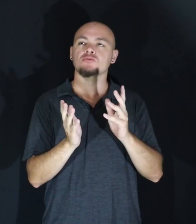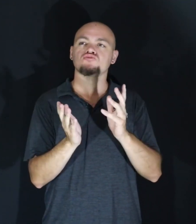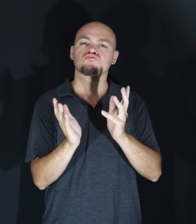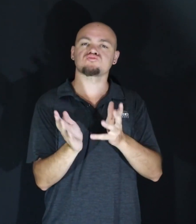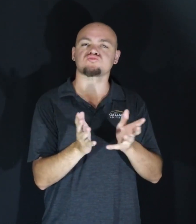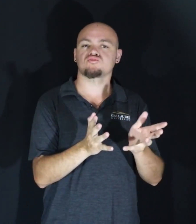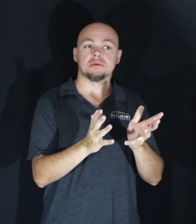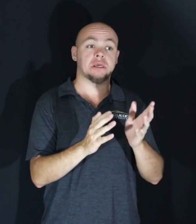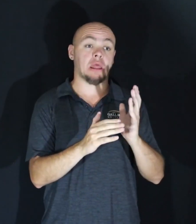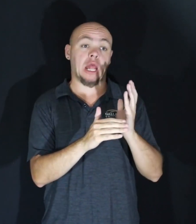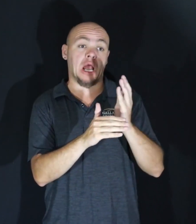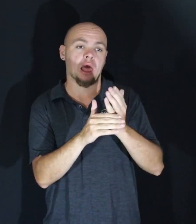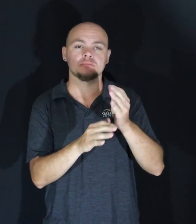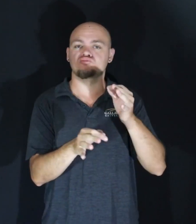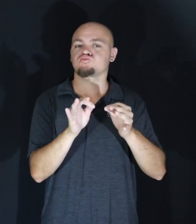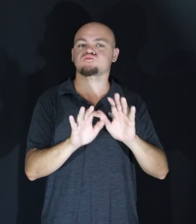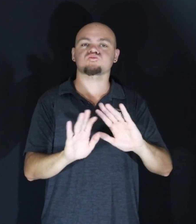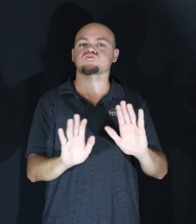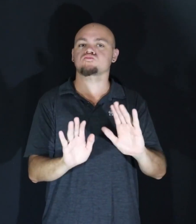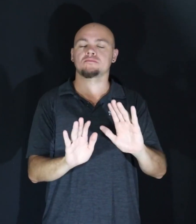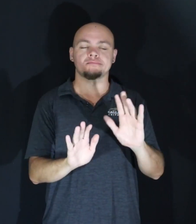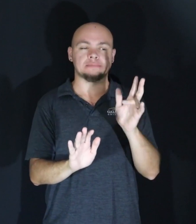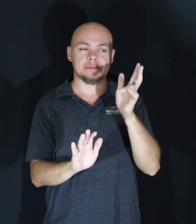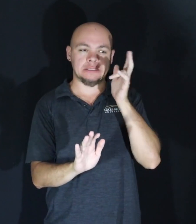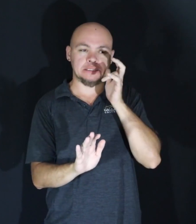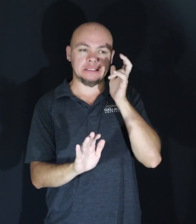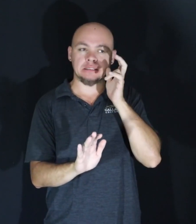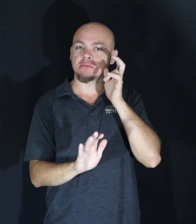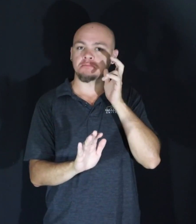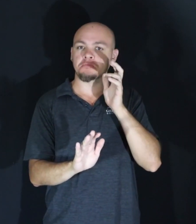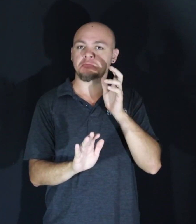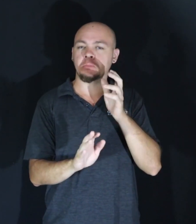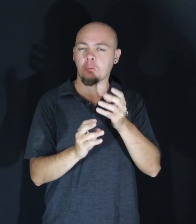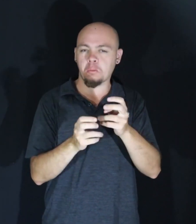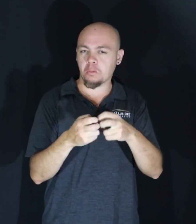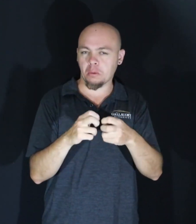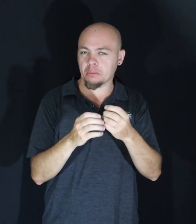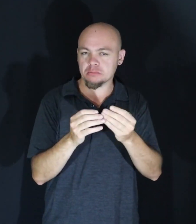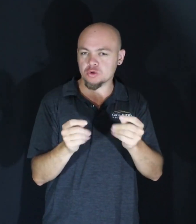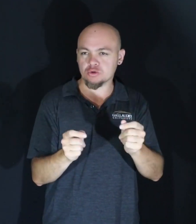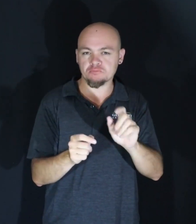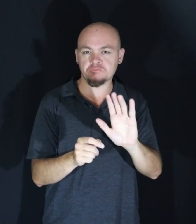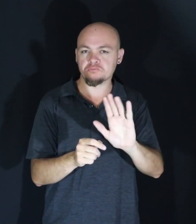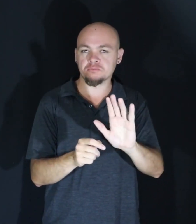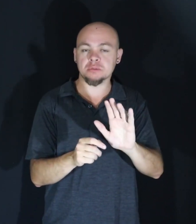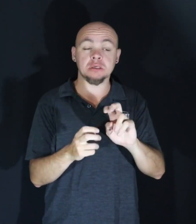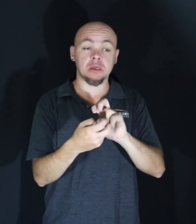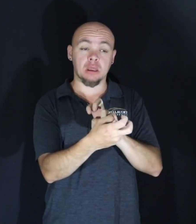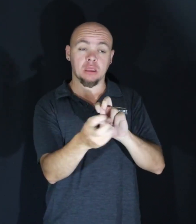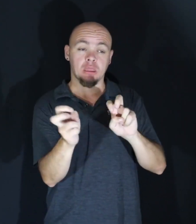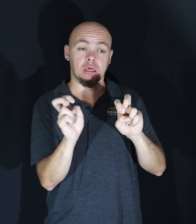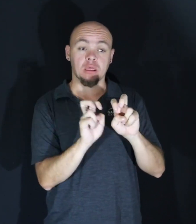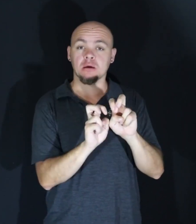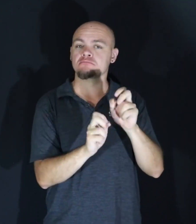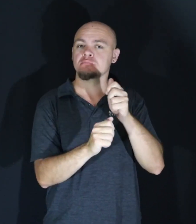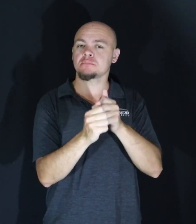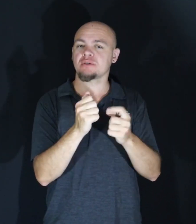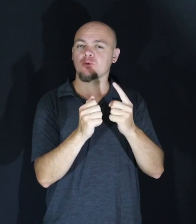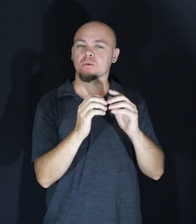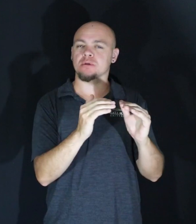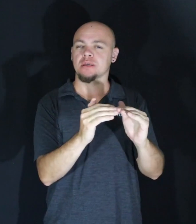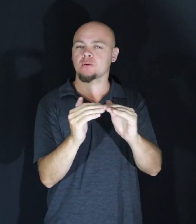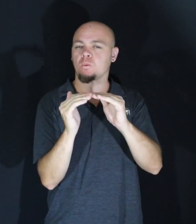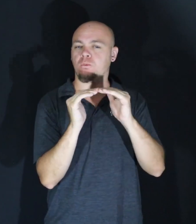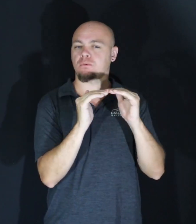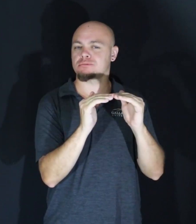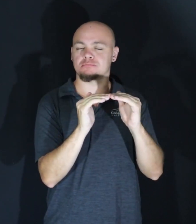without interruption or judgment and deeply listen without needing to solve problems. When we sit in circle, everyone is equal. We